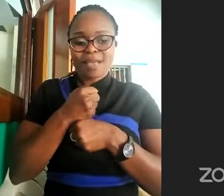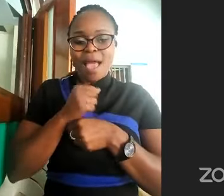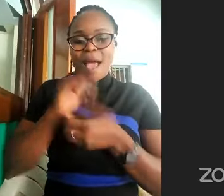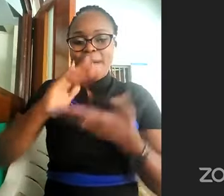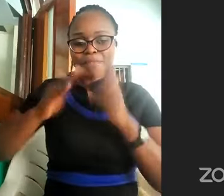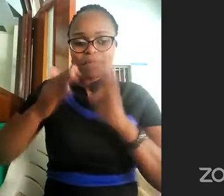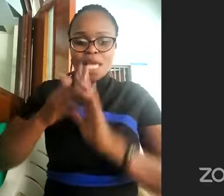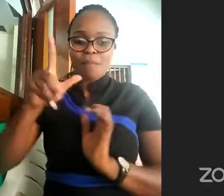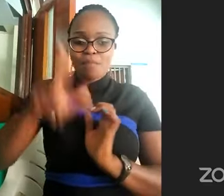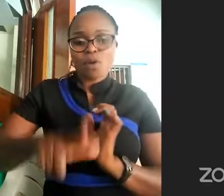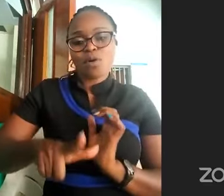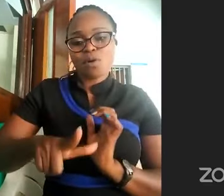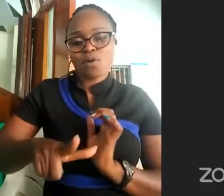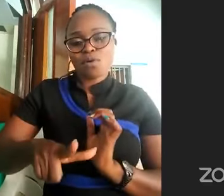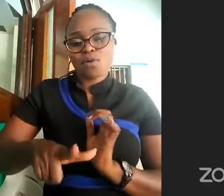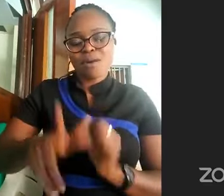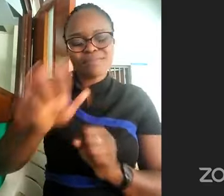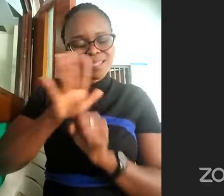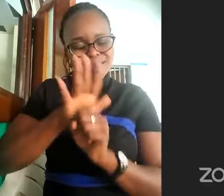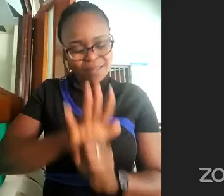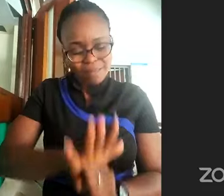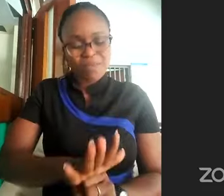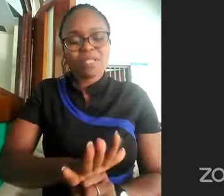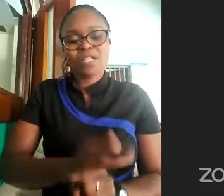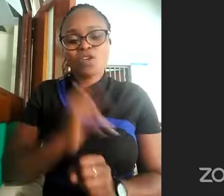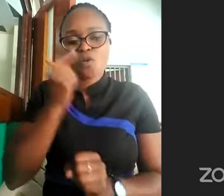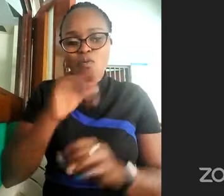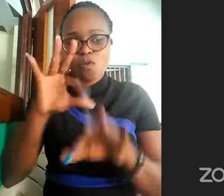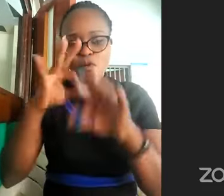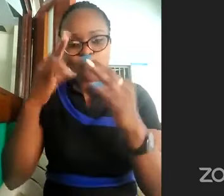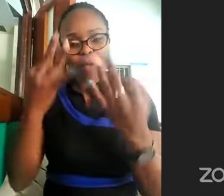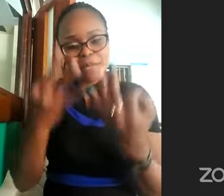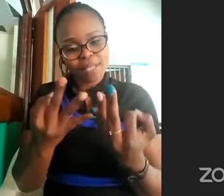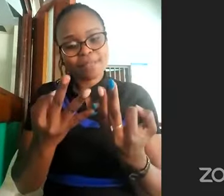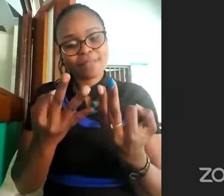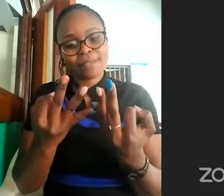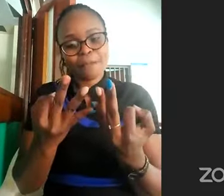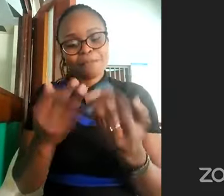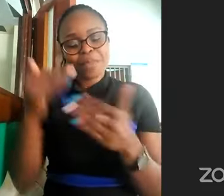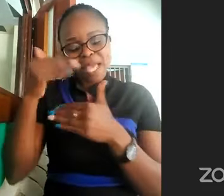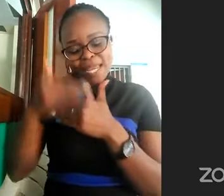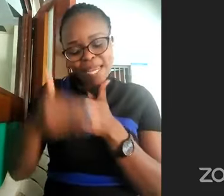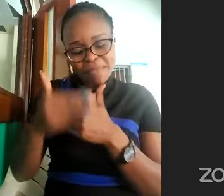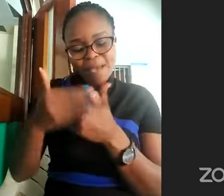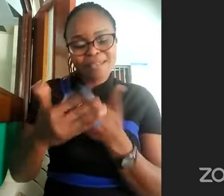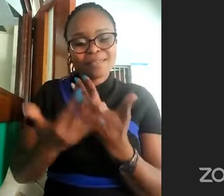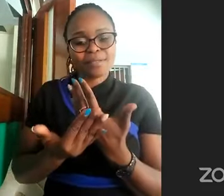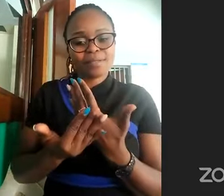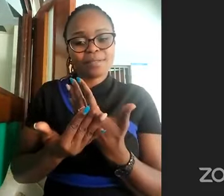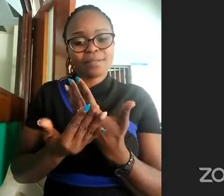they are discriminated by families, neighborhood, even our country, even our